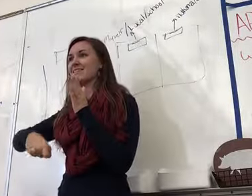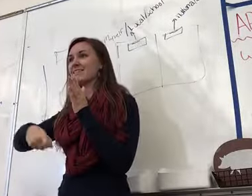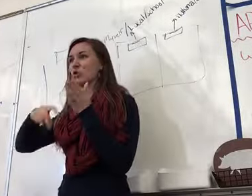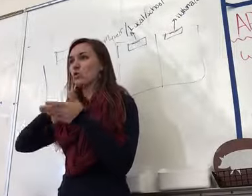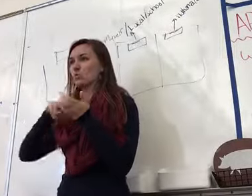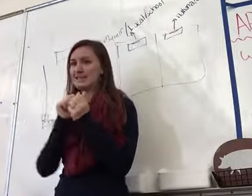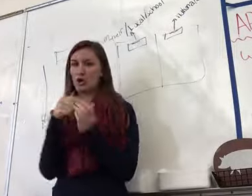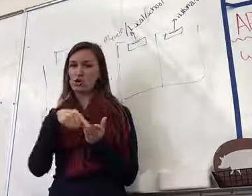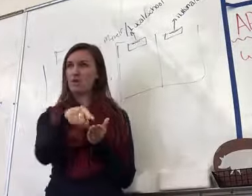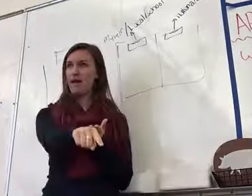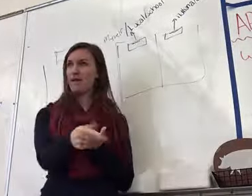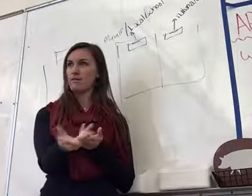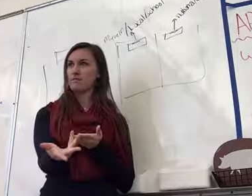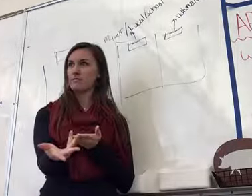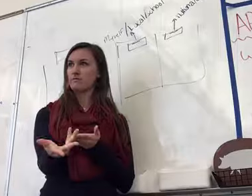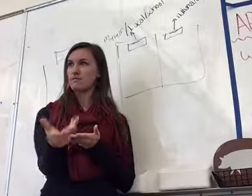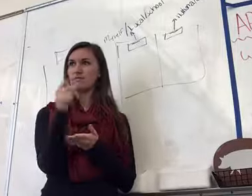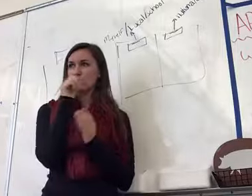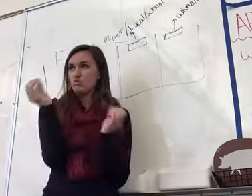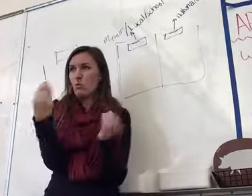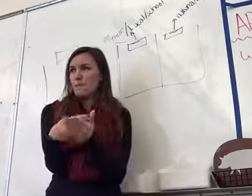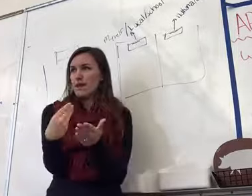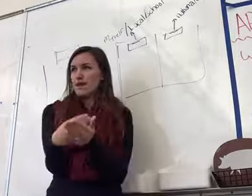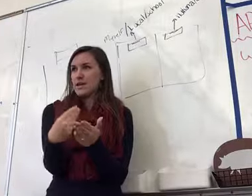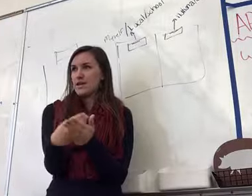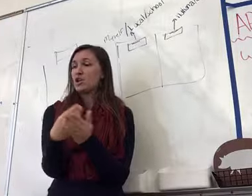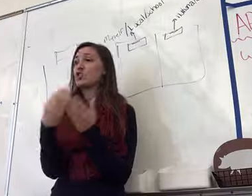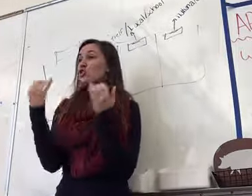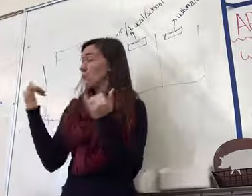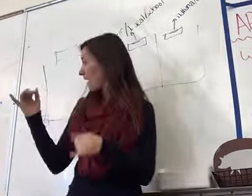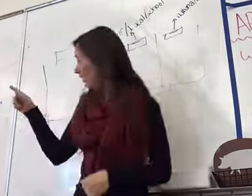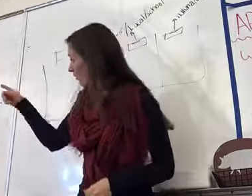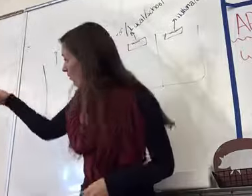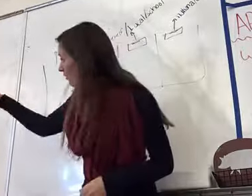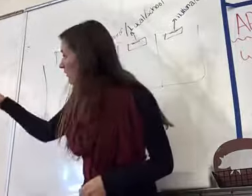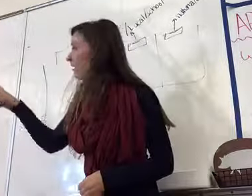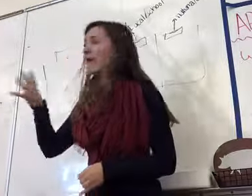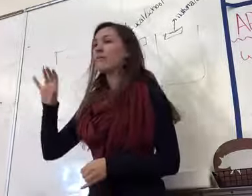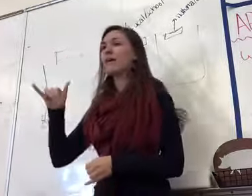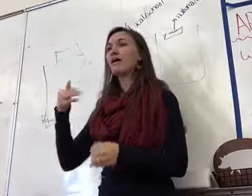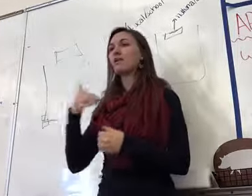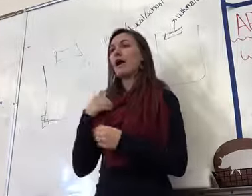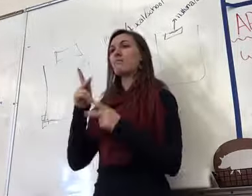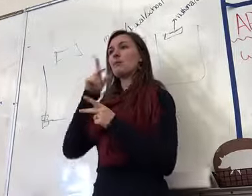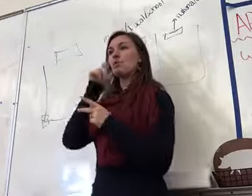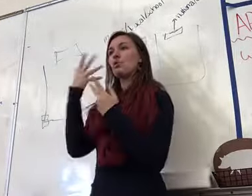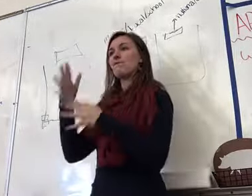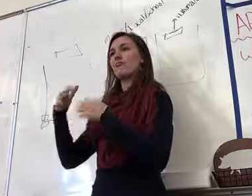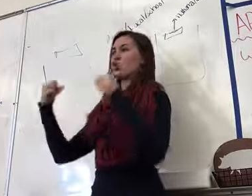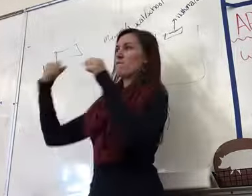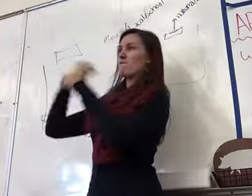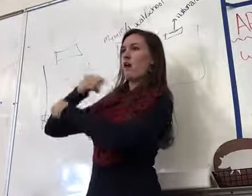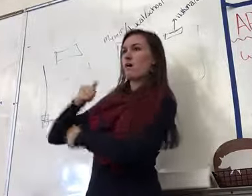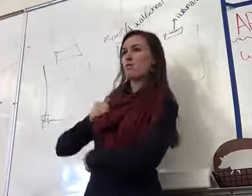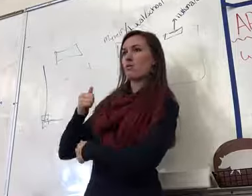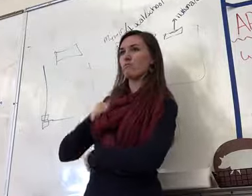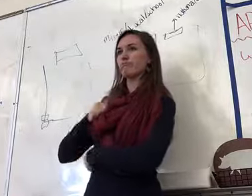happens is the Newburgh Conspiracy, where all of these veterans that were coming together, George Washington was able to say, don't fight, we'll figure it